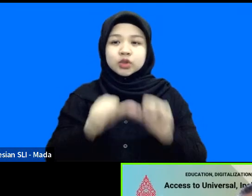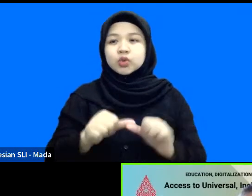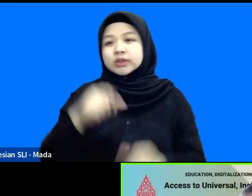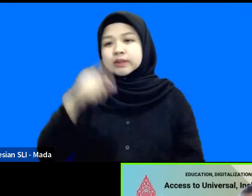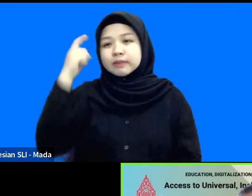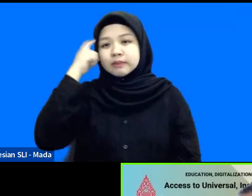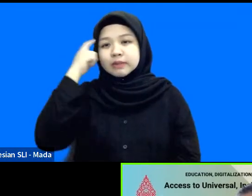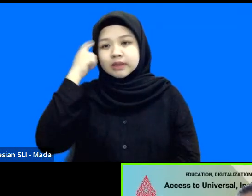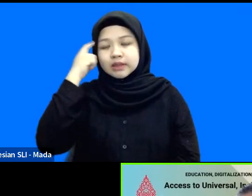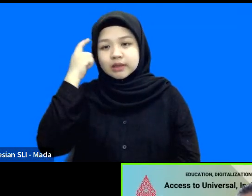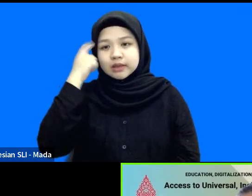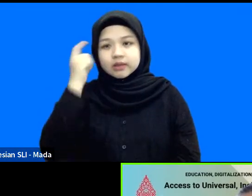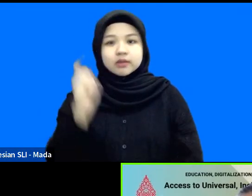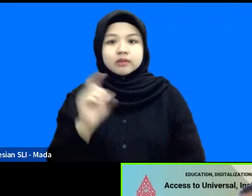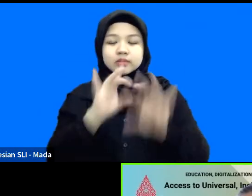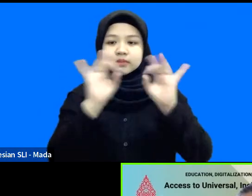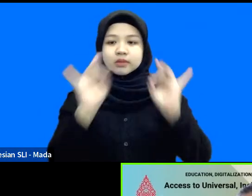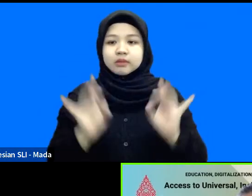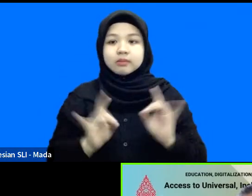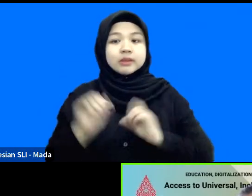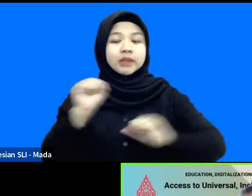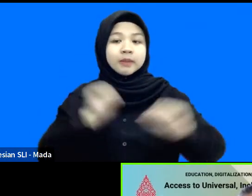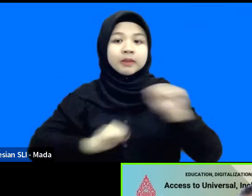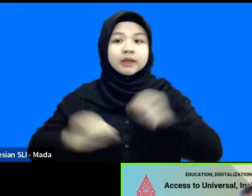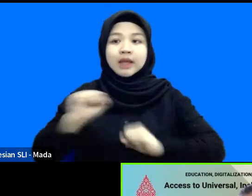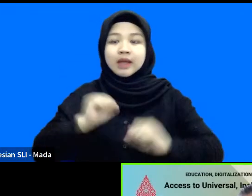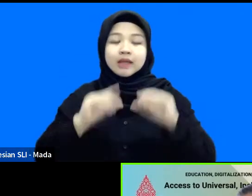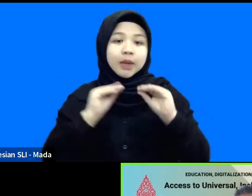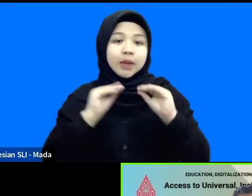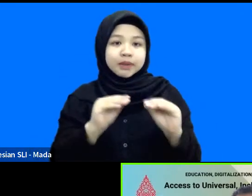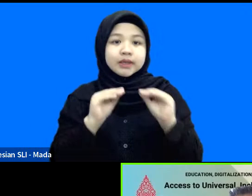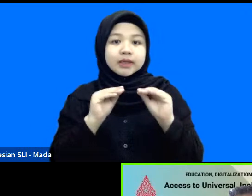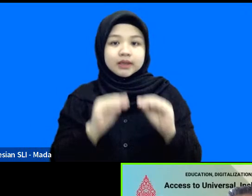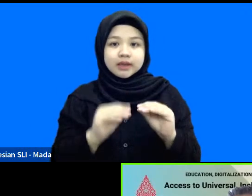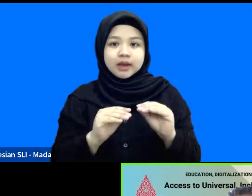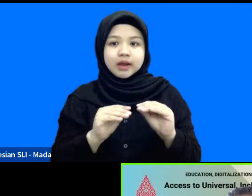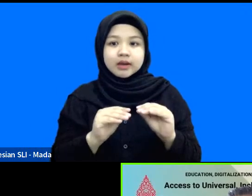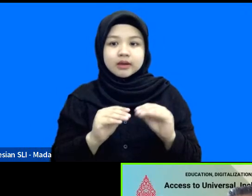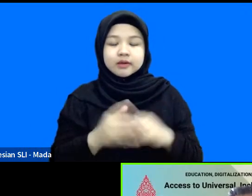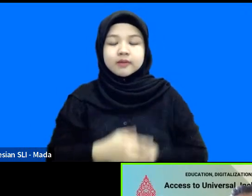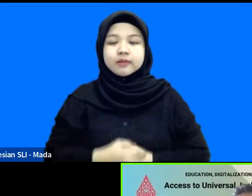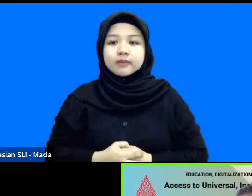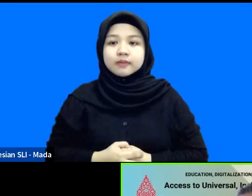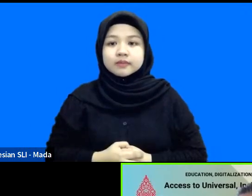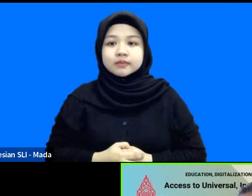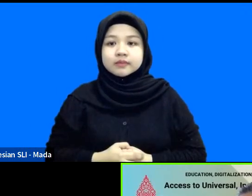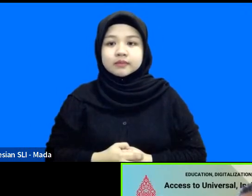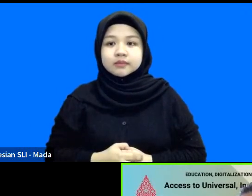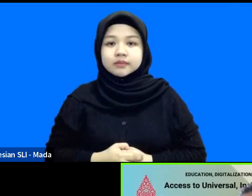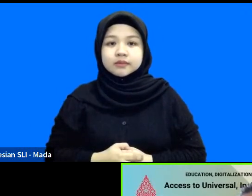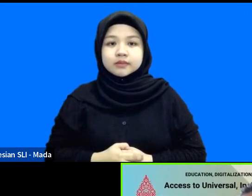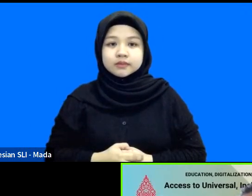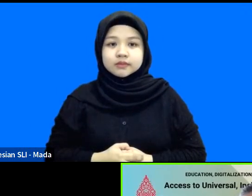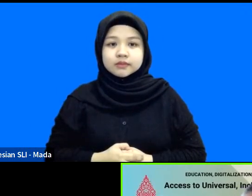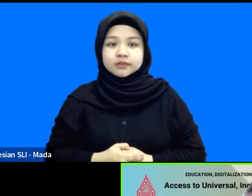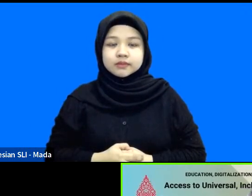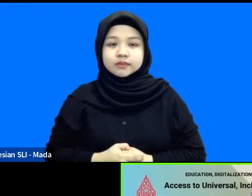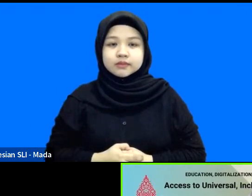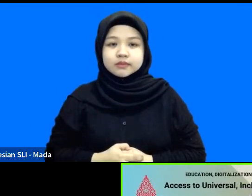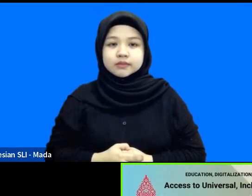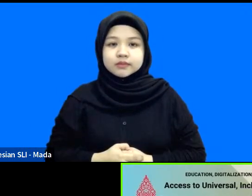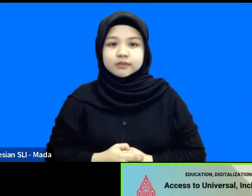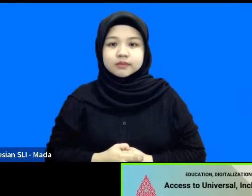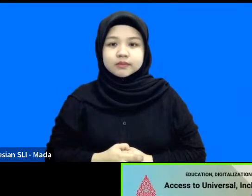by most educators anyway. I would give them credit for doing that. I think when you're online, it's about finding